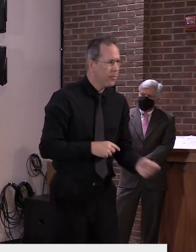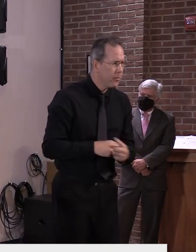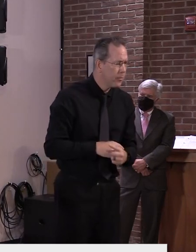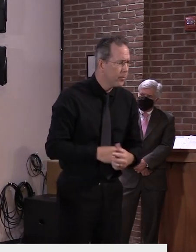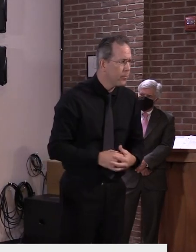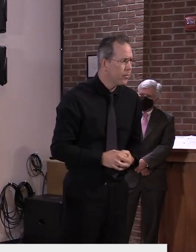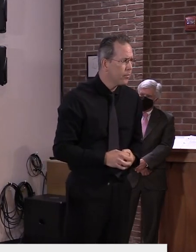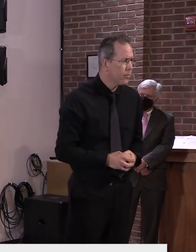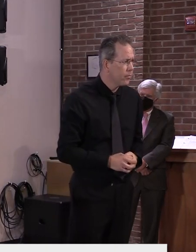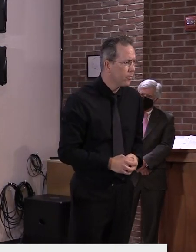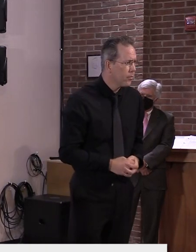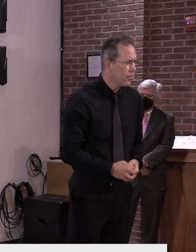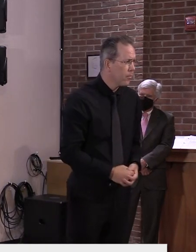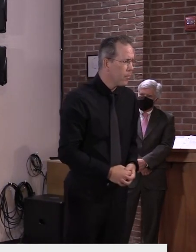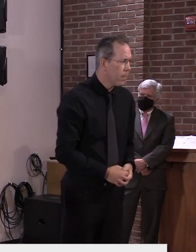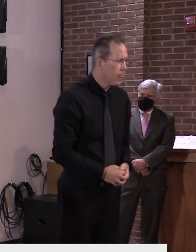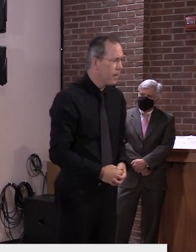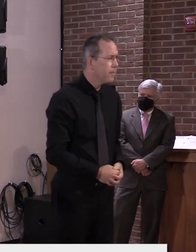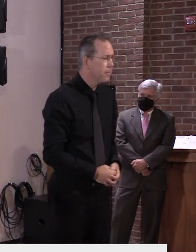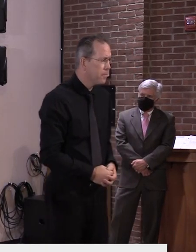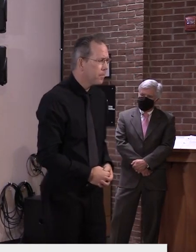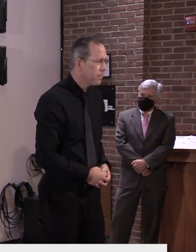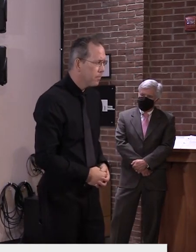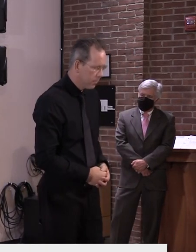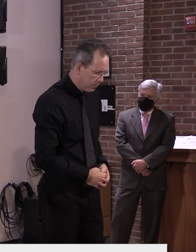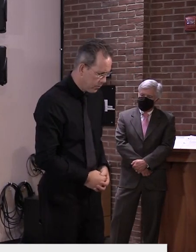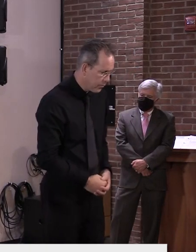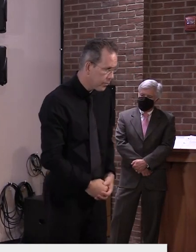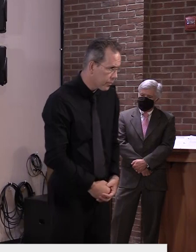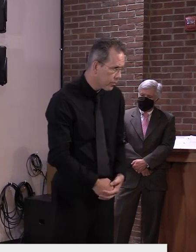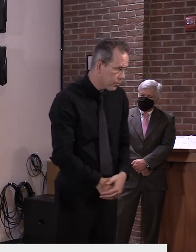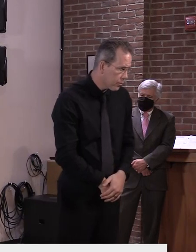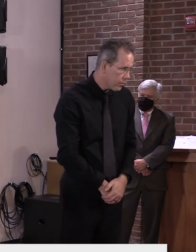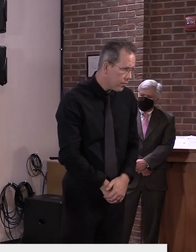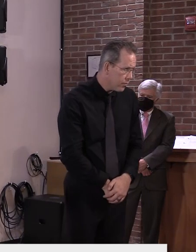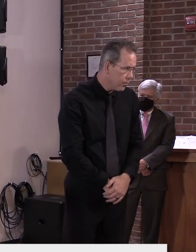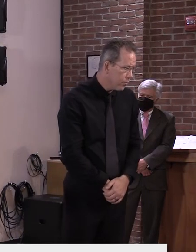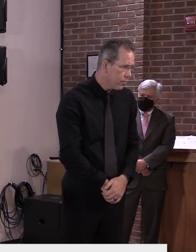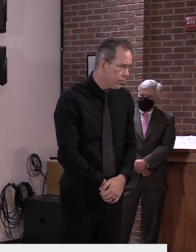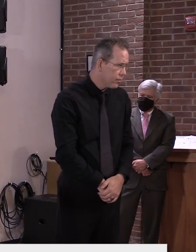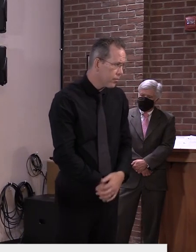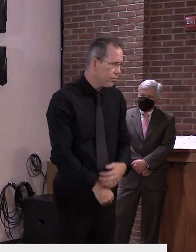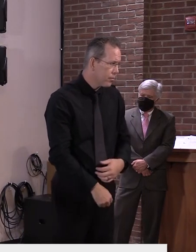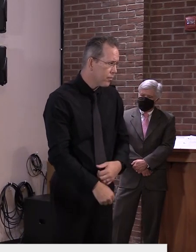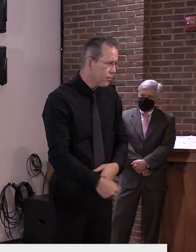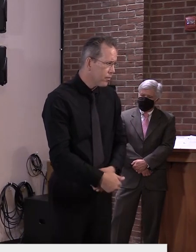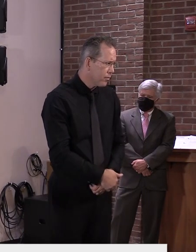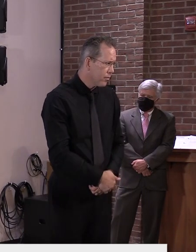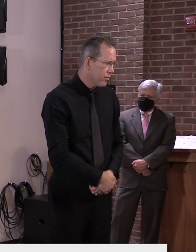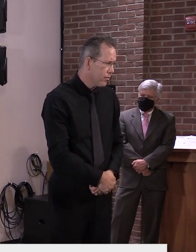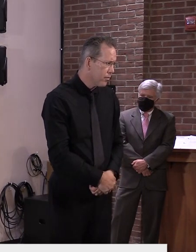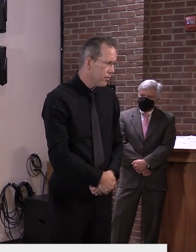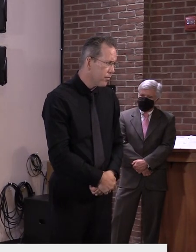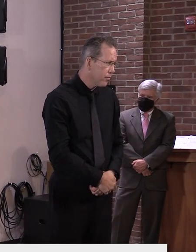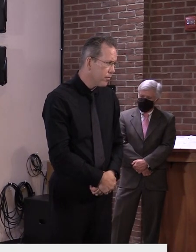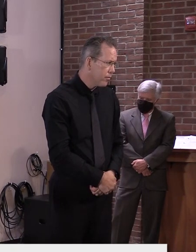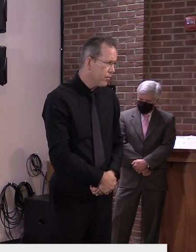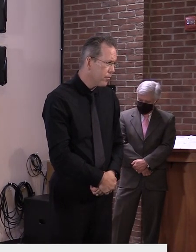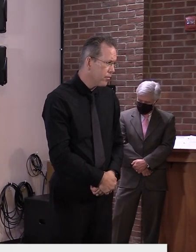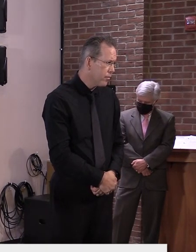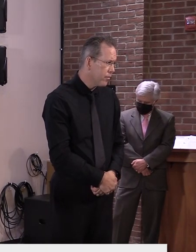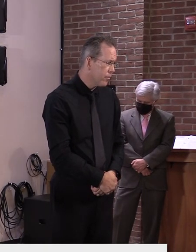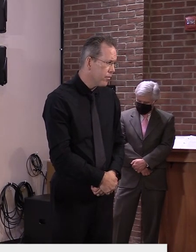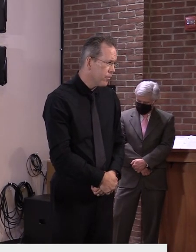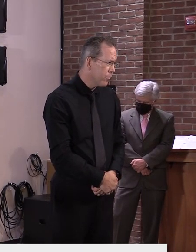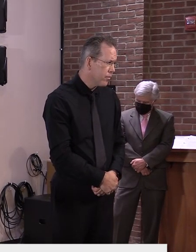going to possibly move to mandating a mask, which he mentioned earlier, probably needs some